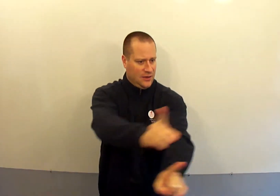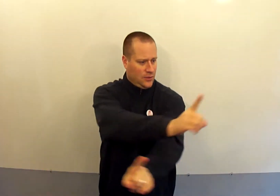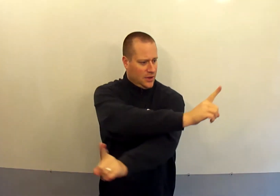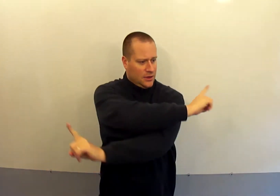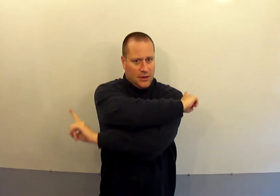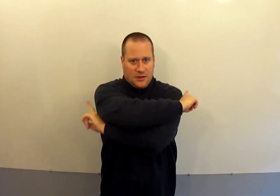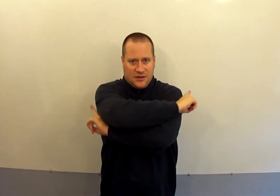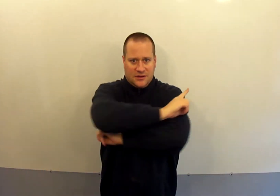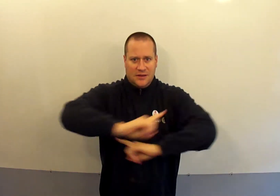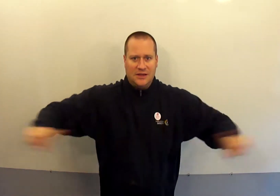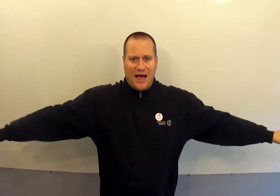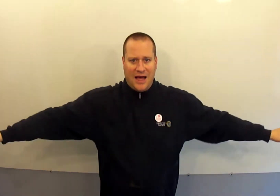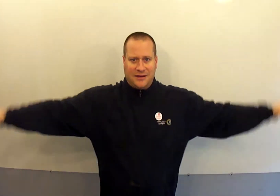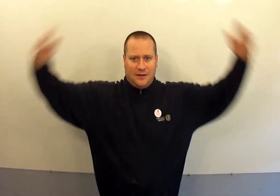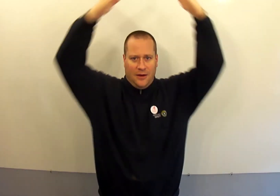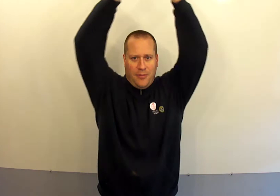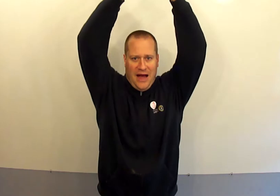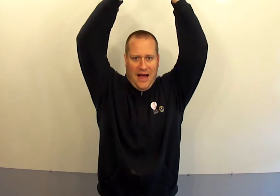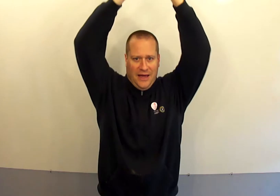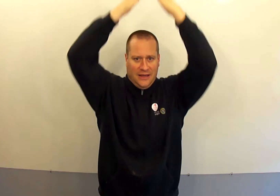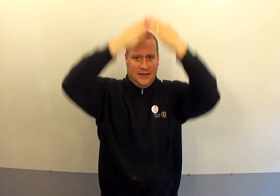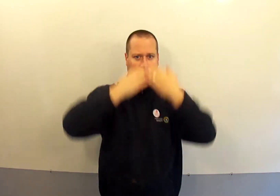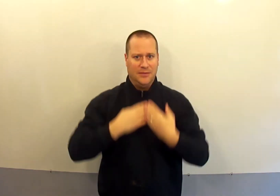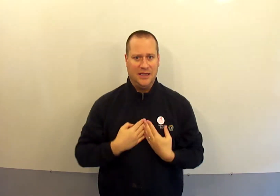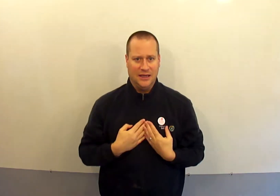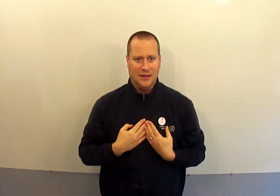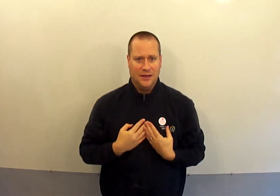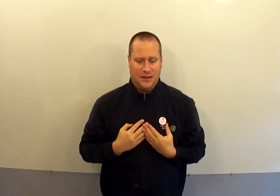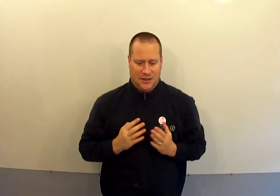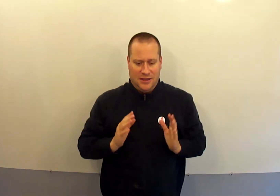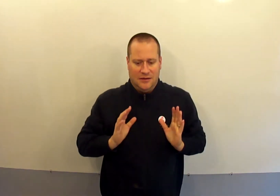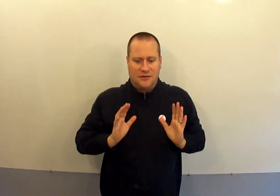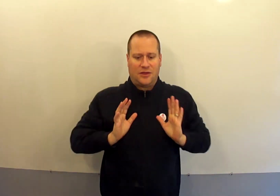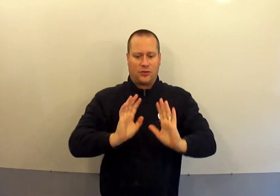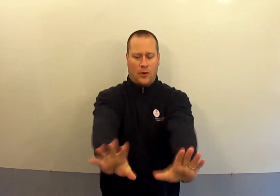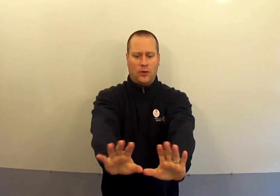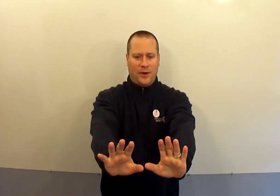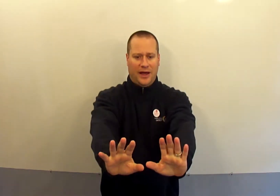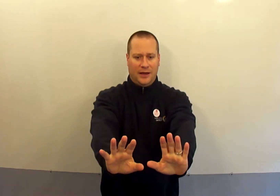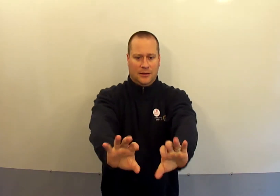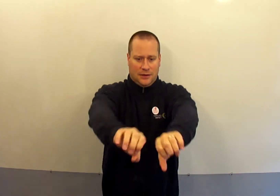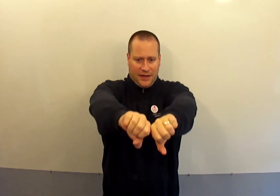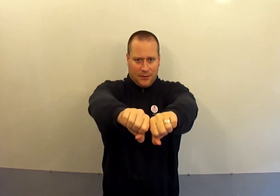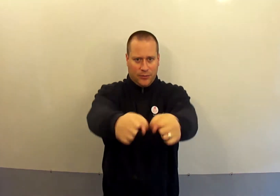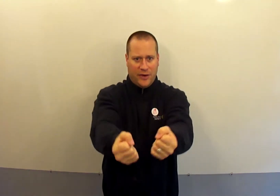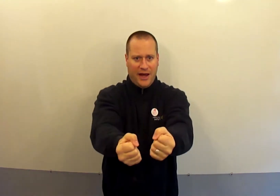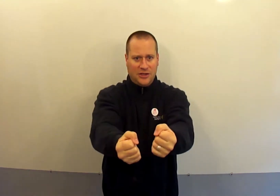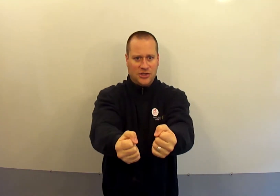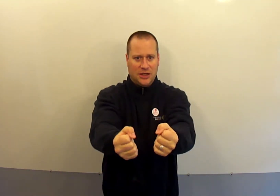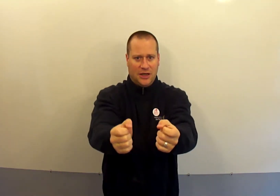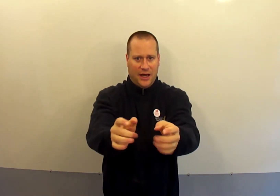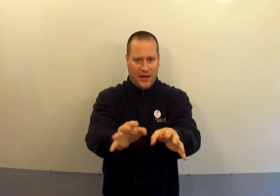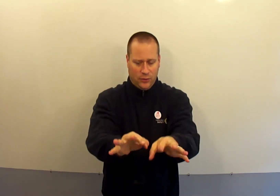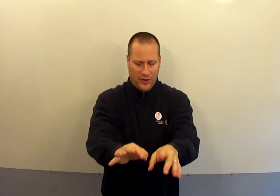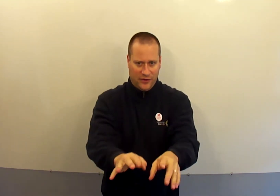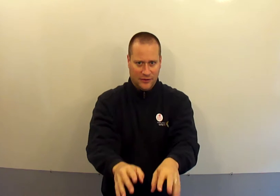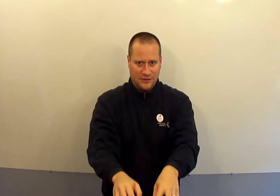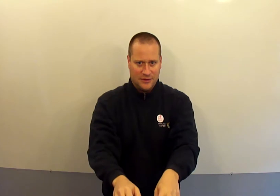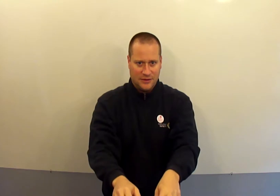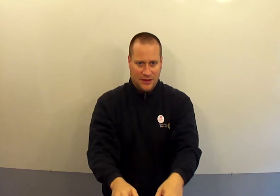anyone does not abide in me, he is thrown away like a branch and withers.